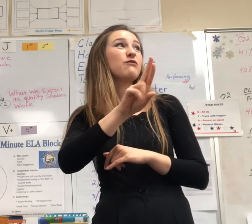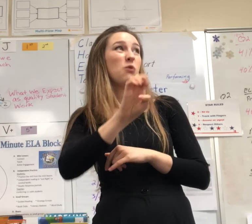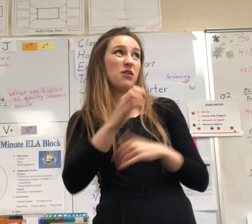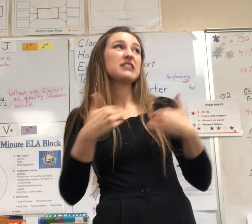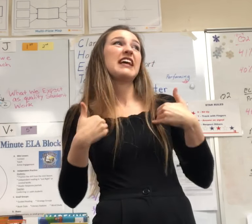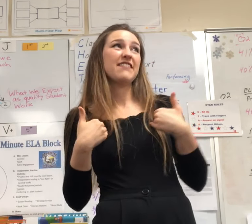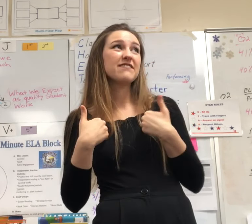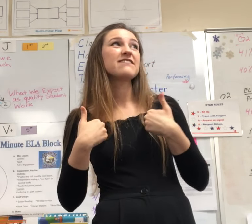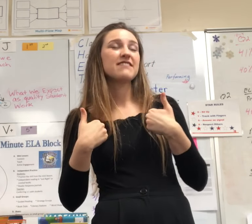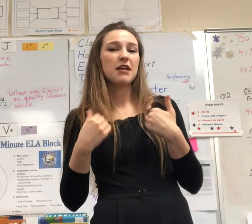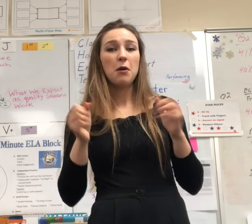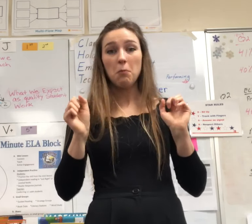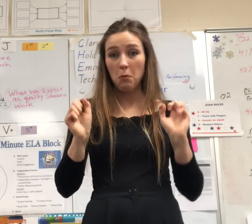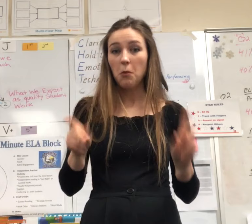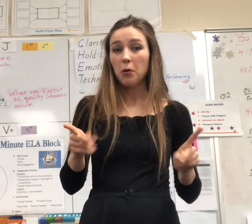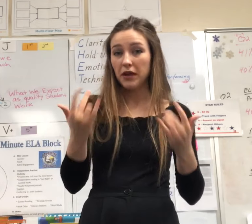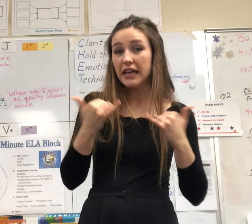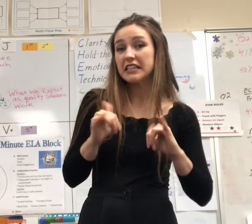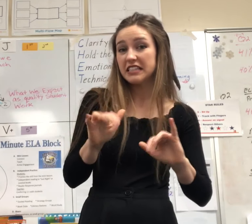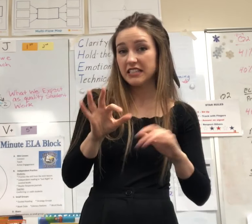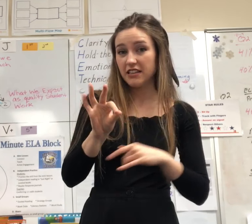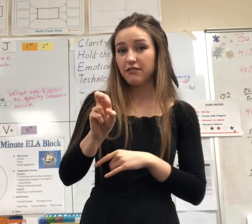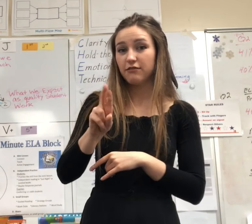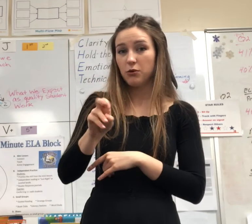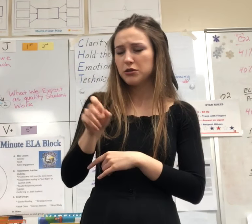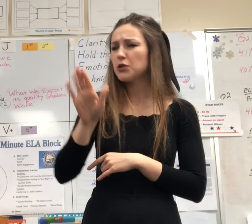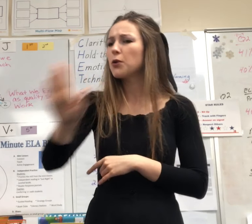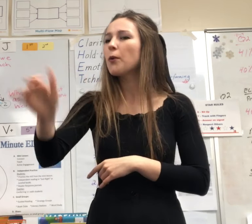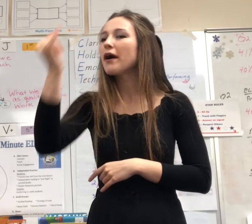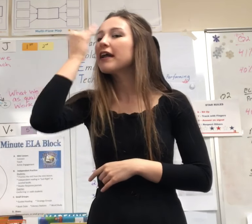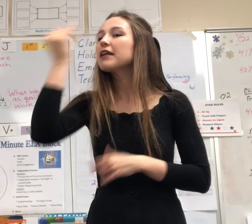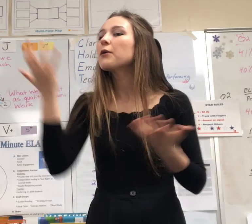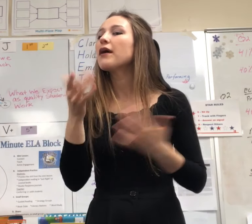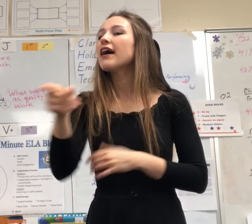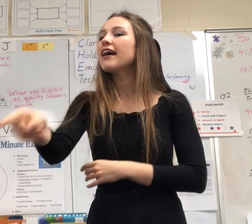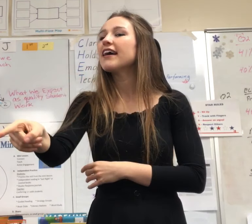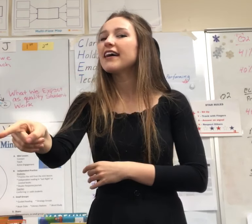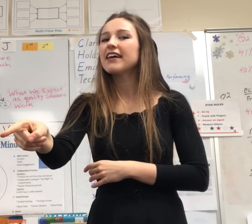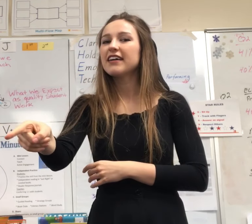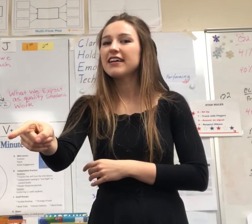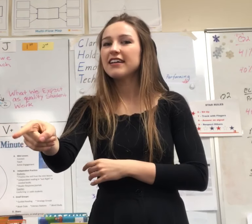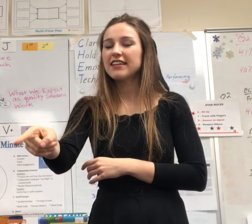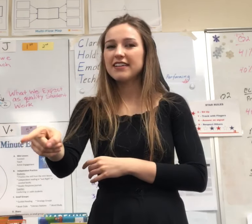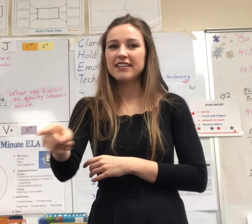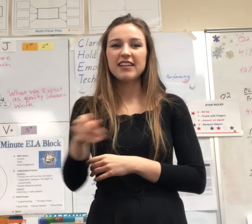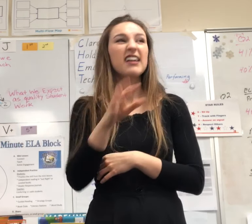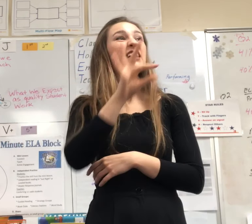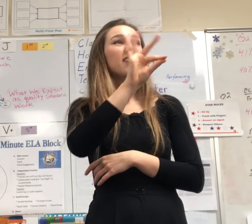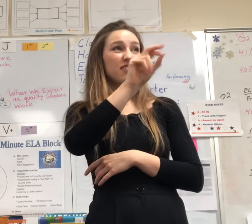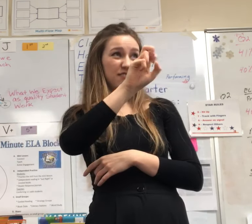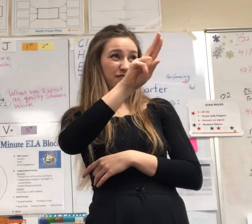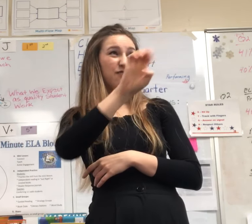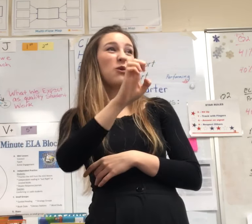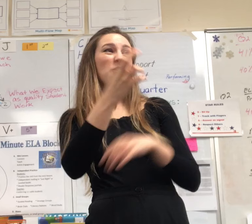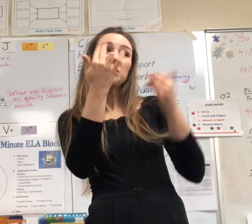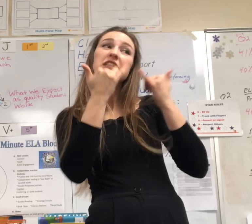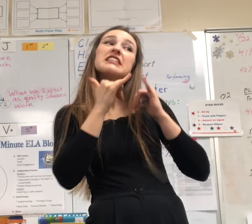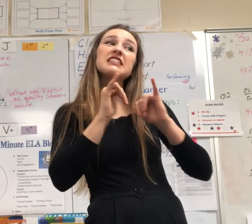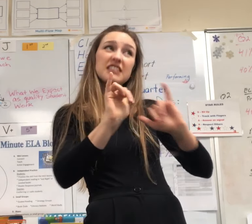force there. Okay. What's your idea? There's still force on it, but it's an equal